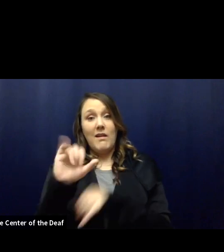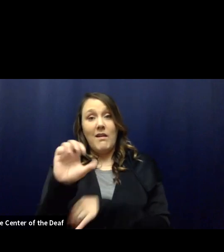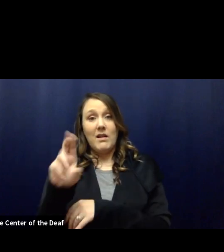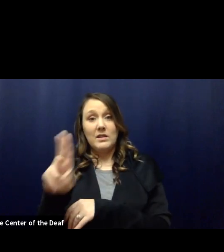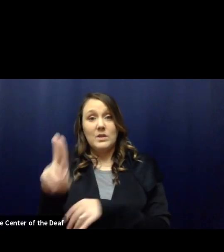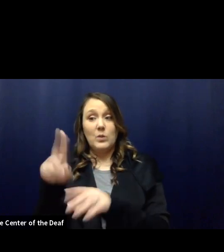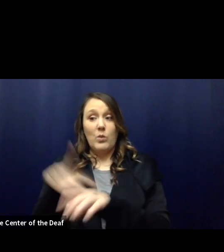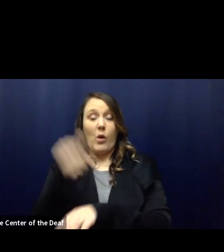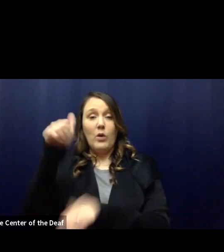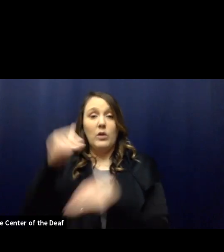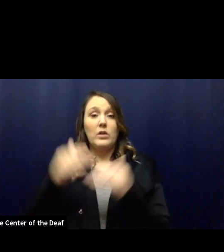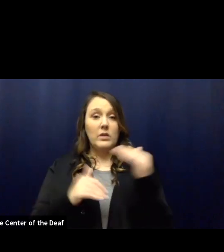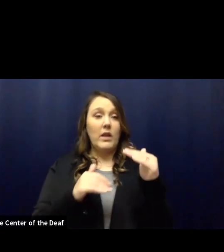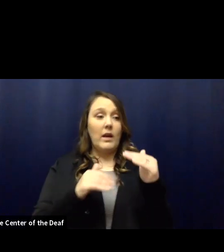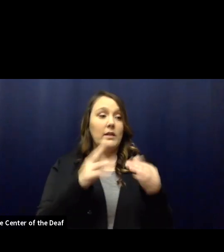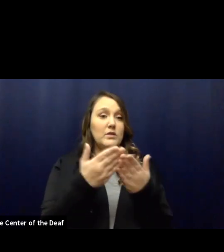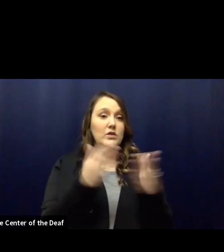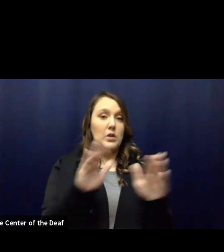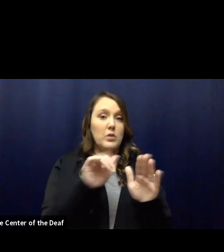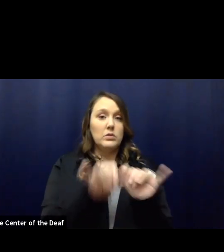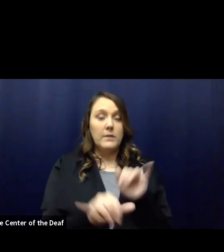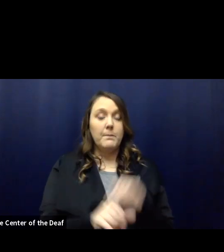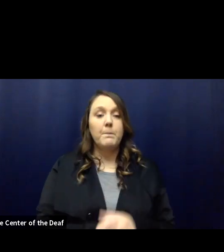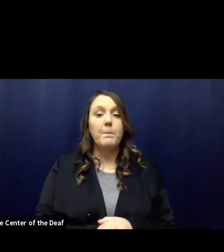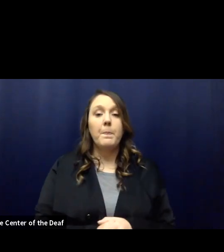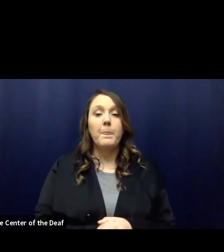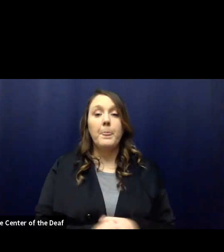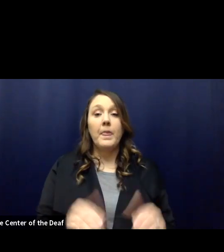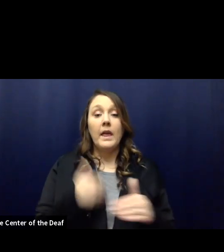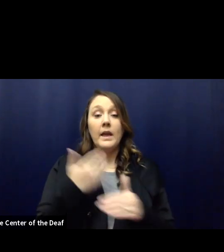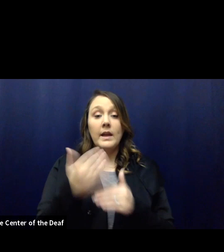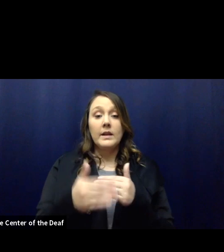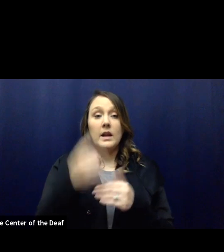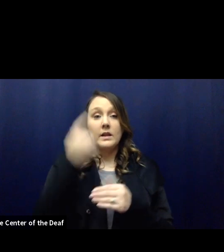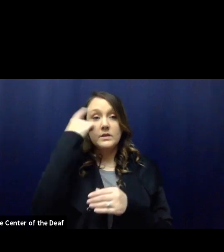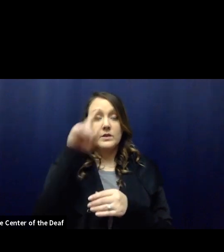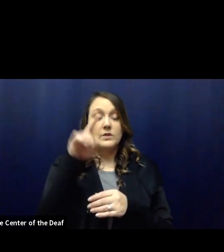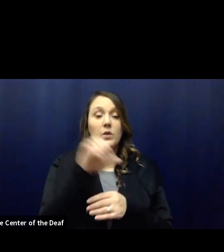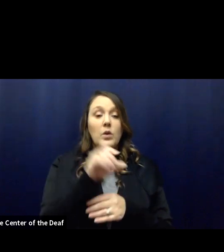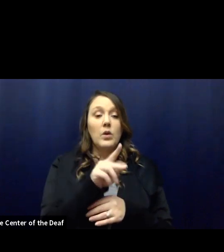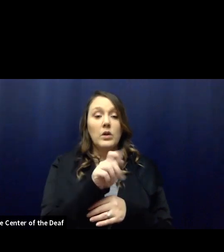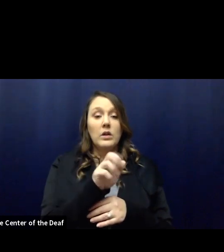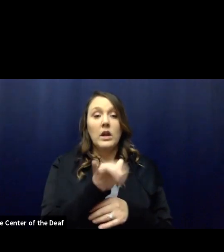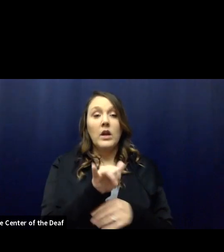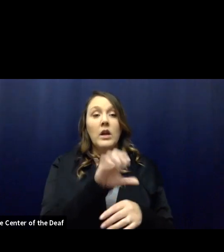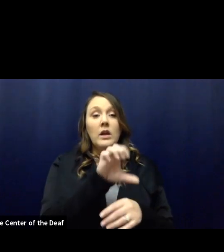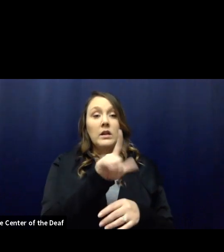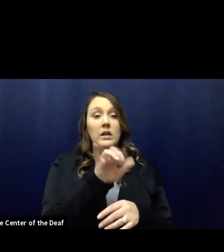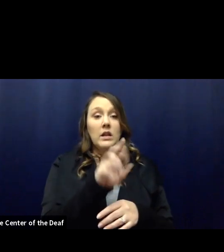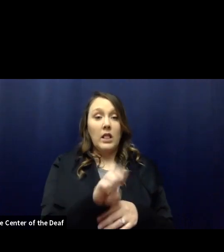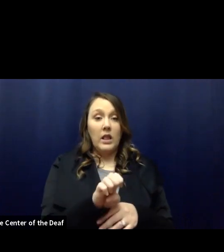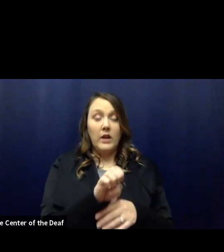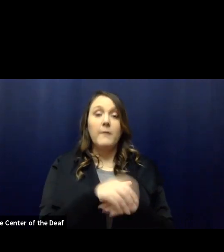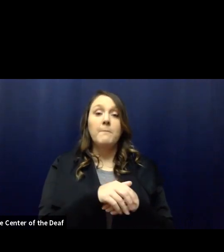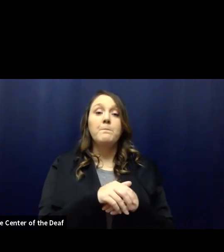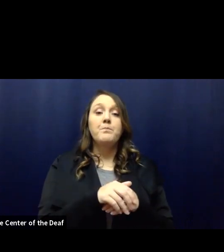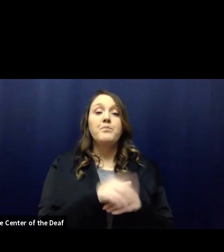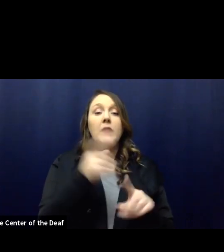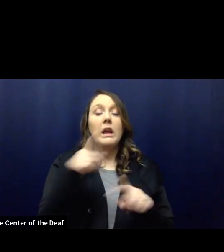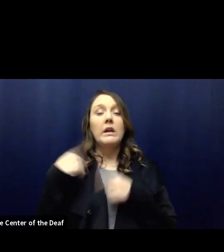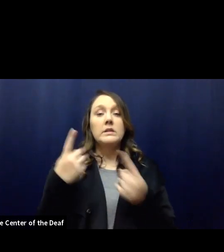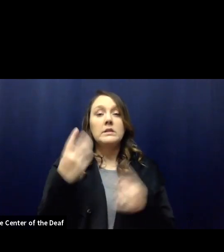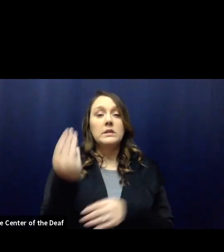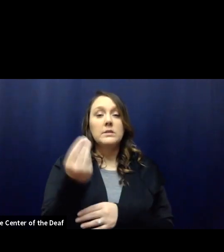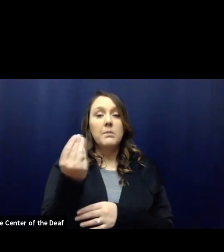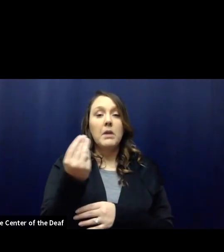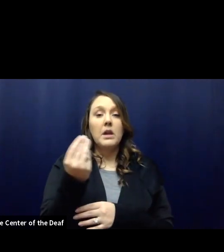stay. This next question looks to be for Charity. It's from Claire with WUOT. Since Monday, the World Health